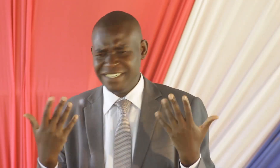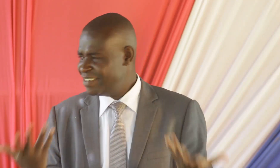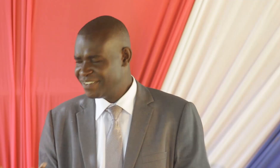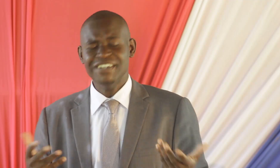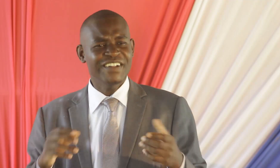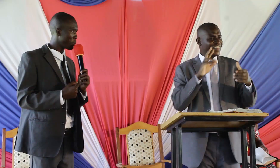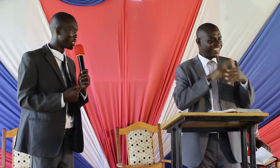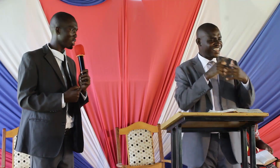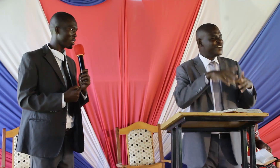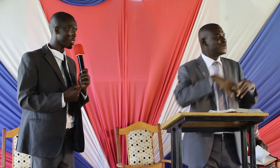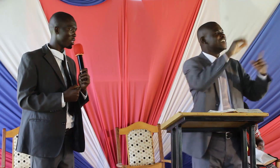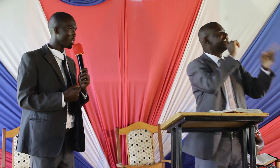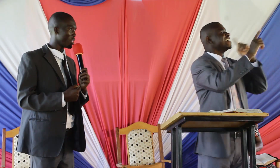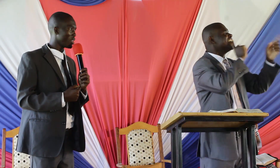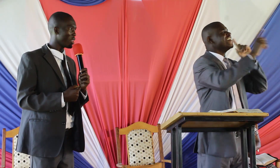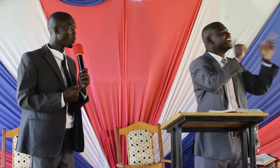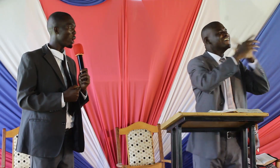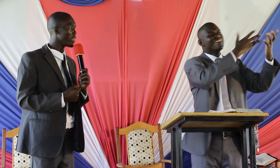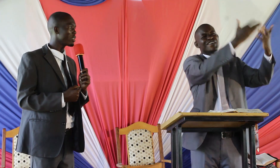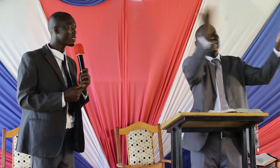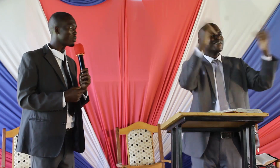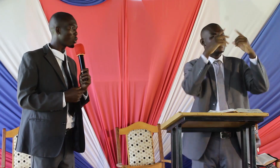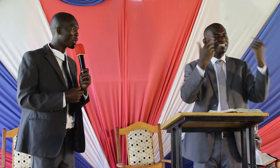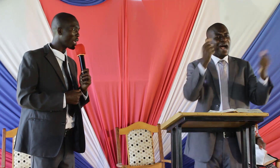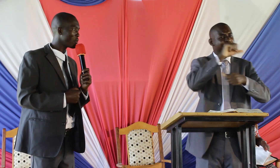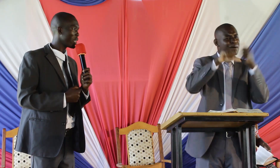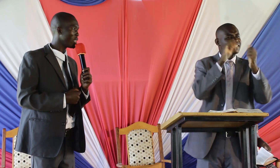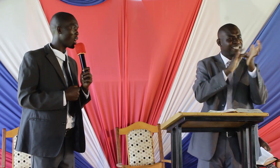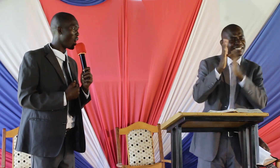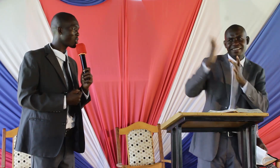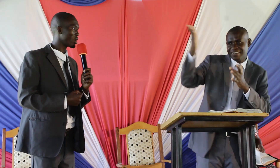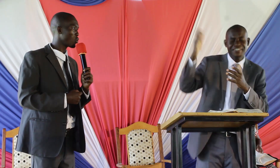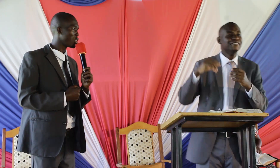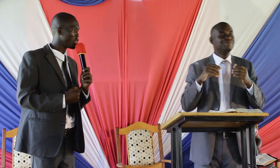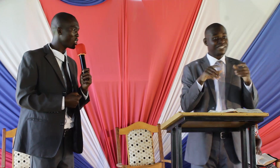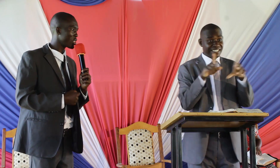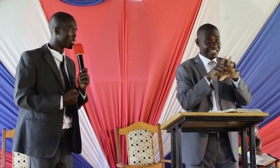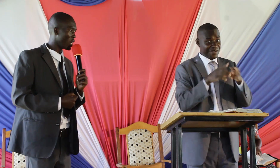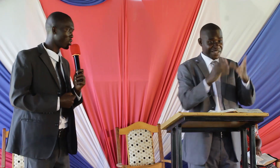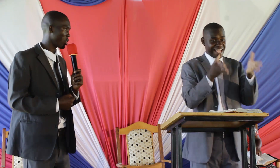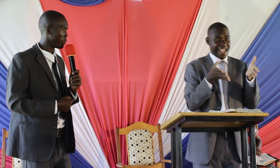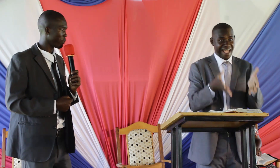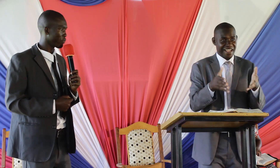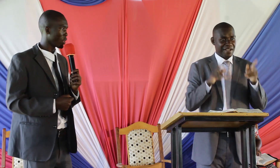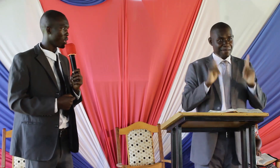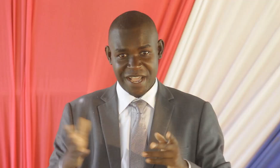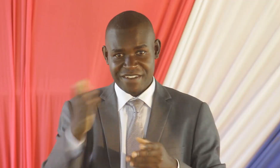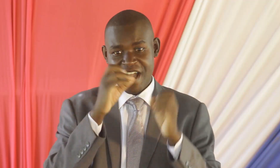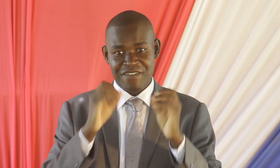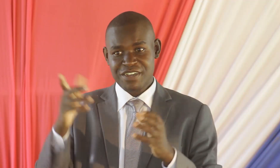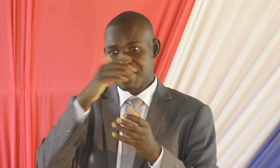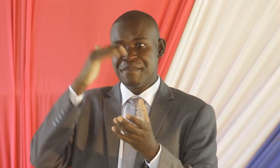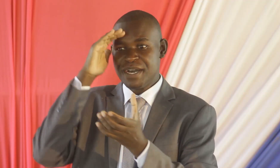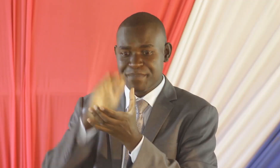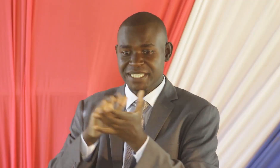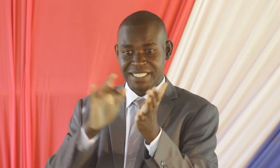He was so much happy. Then went and proclaimed it outside what Jesus had done to him.